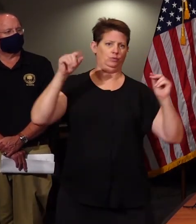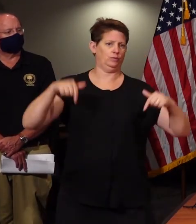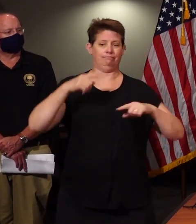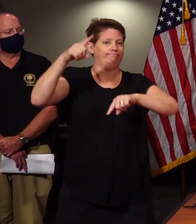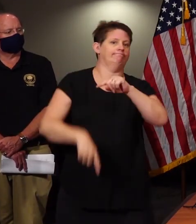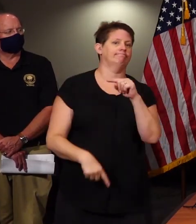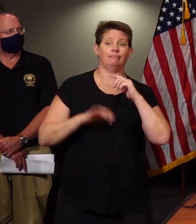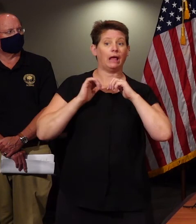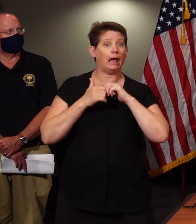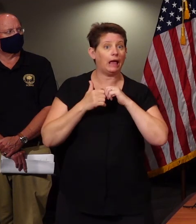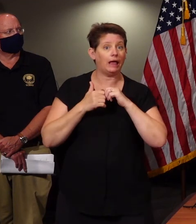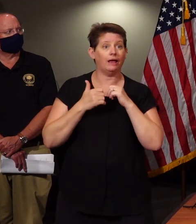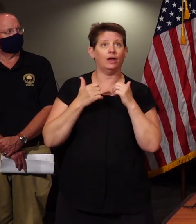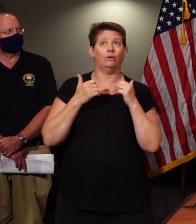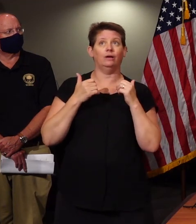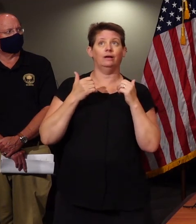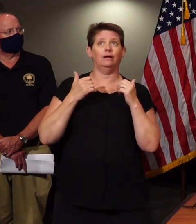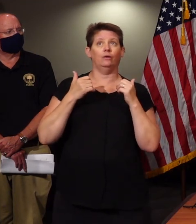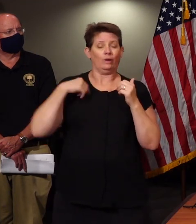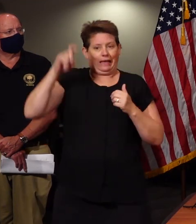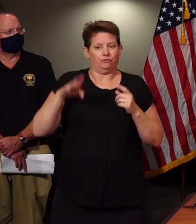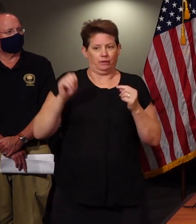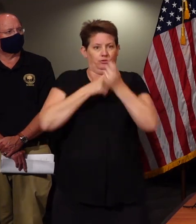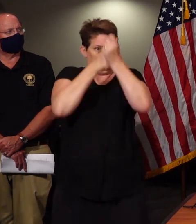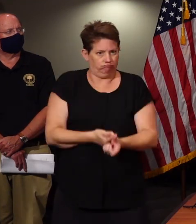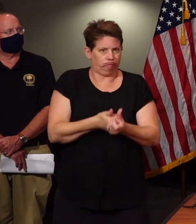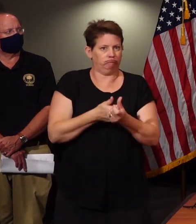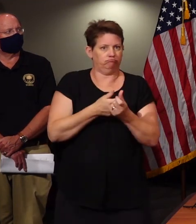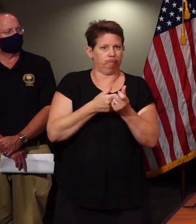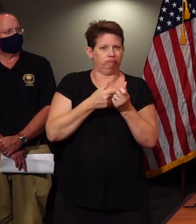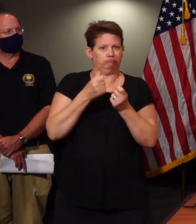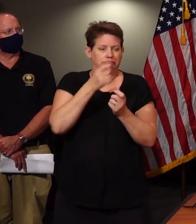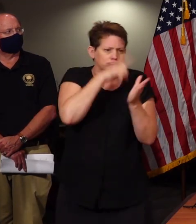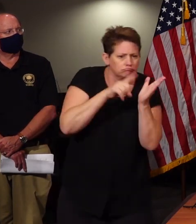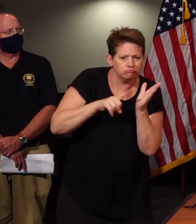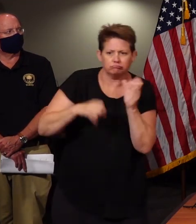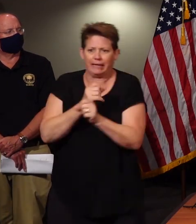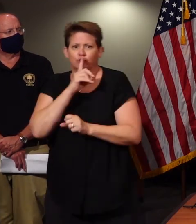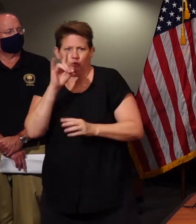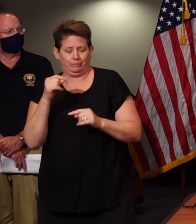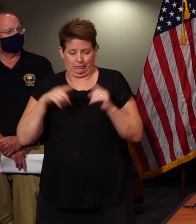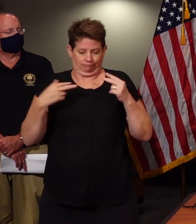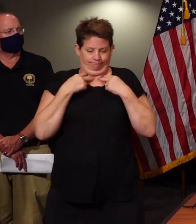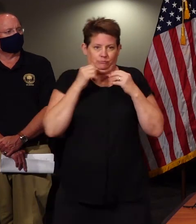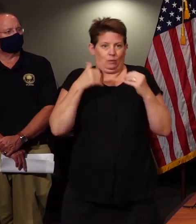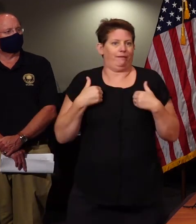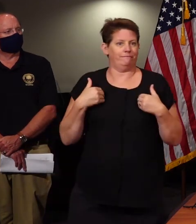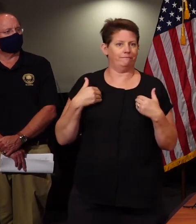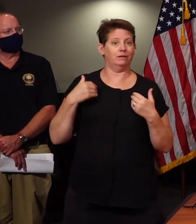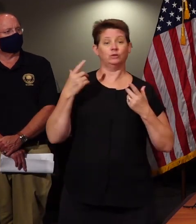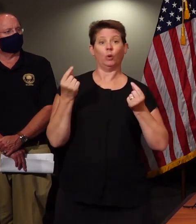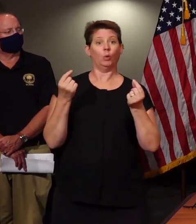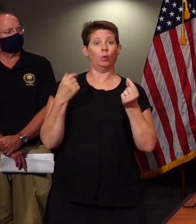way to make them do it is to be able to enforce it. But the best way is to give the information to the people, to make